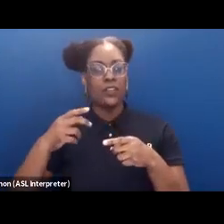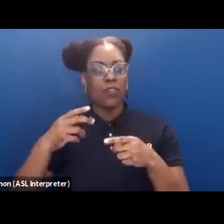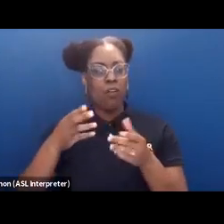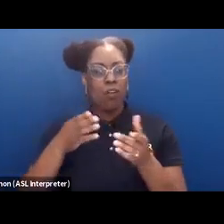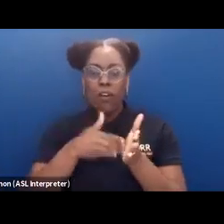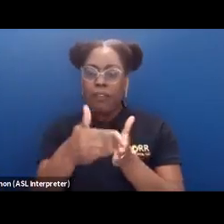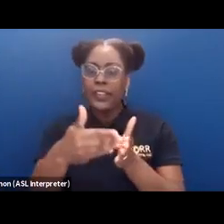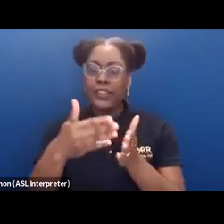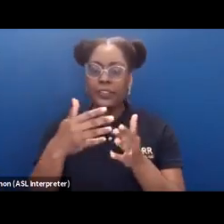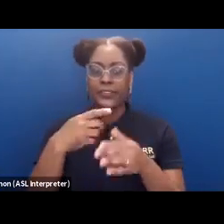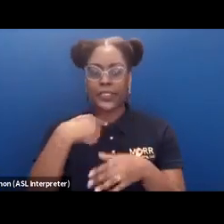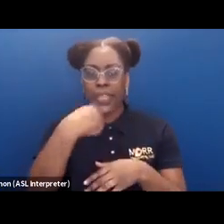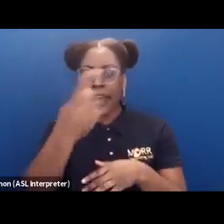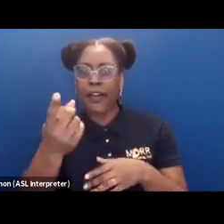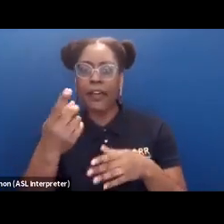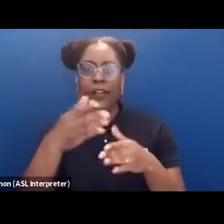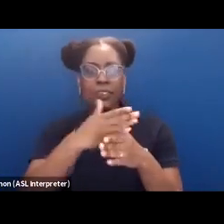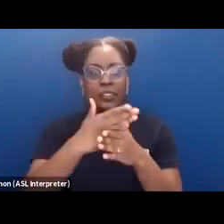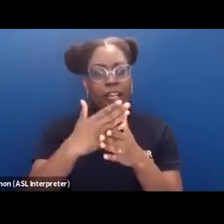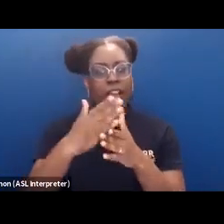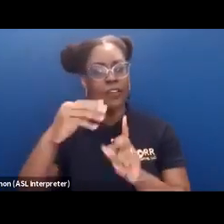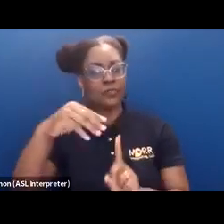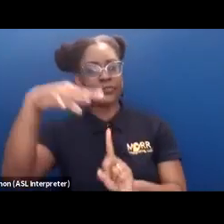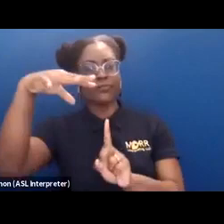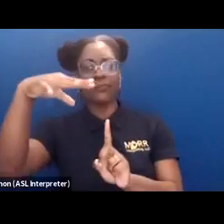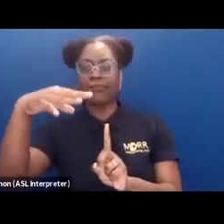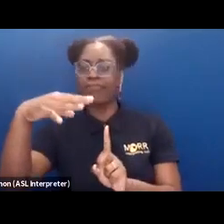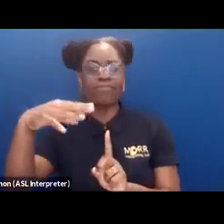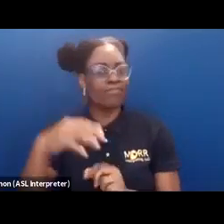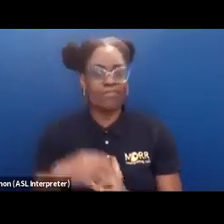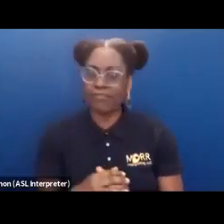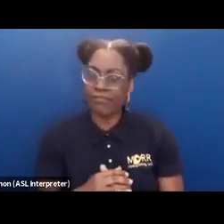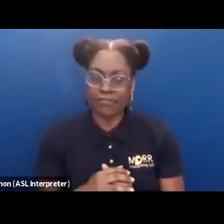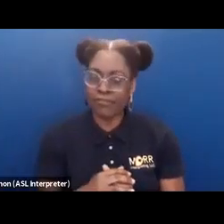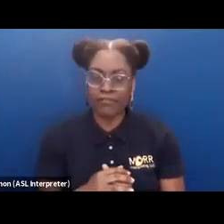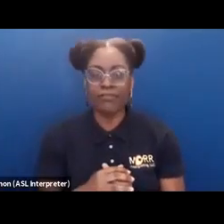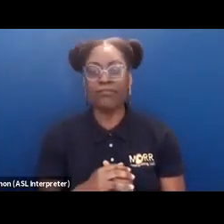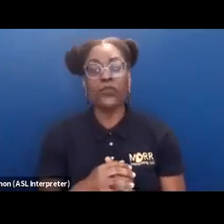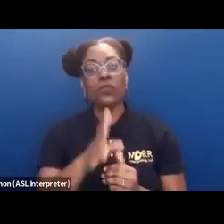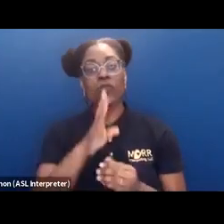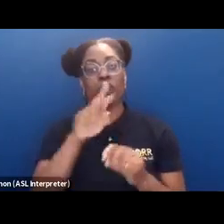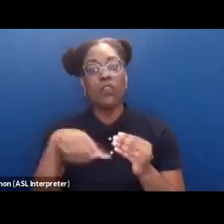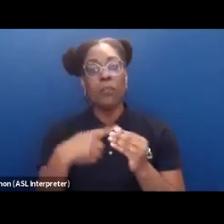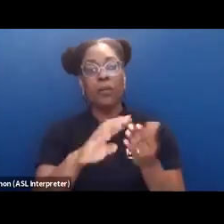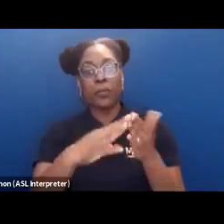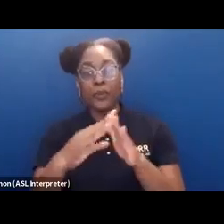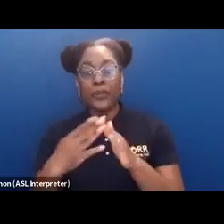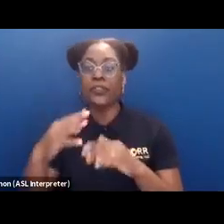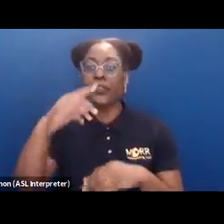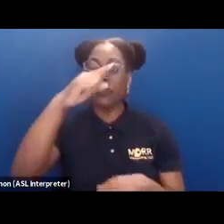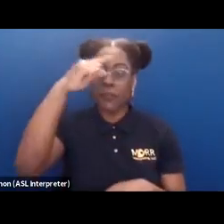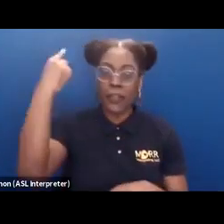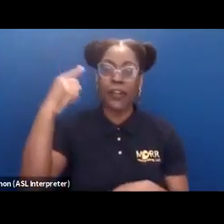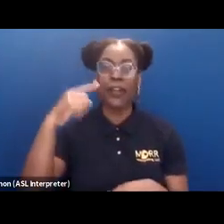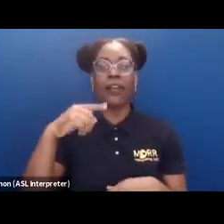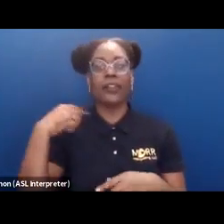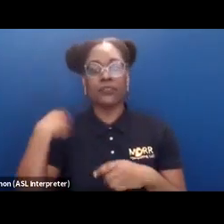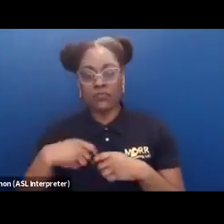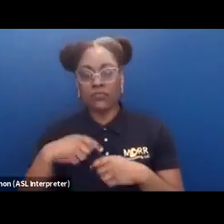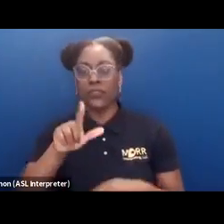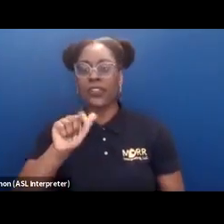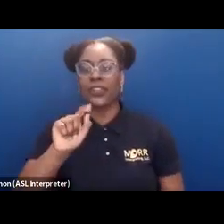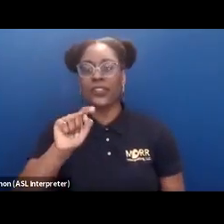peoples for a very long time. By our peoples, I mean Indigenous, Black, Latinx folks, negatively racialized folks.